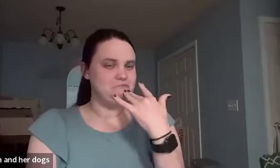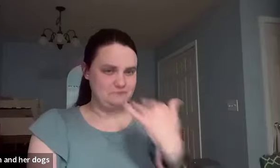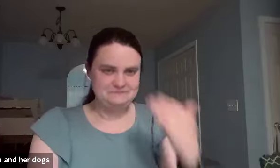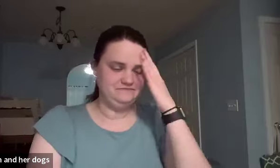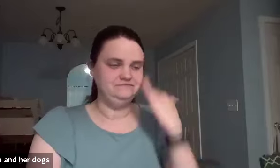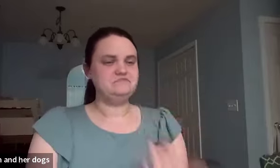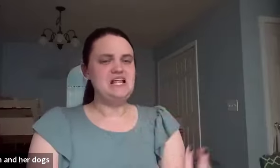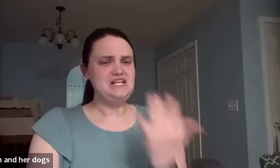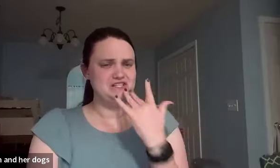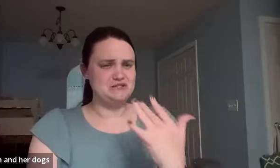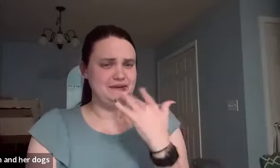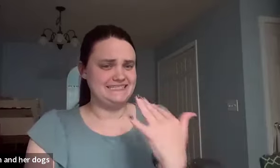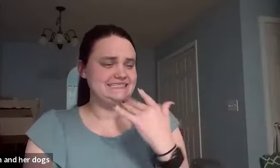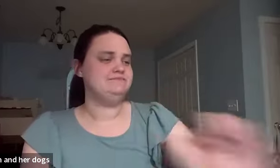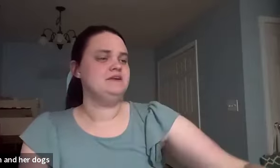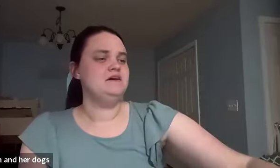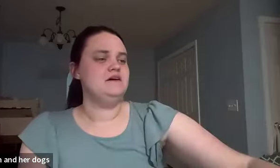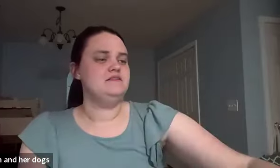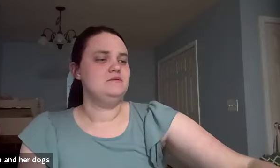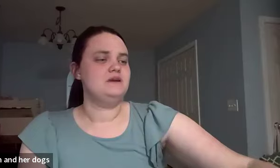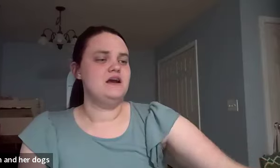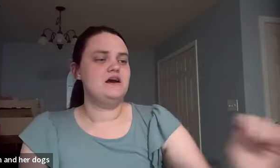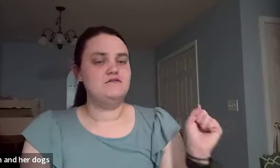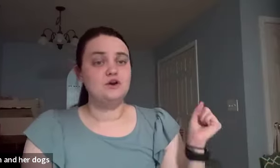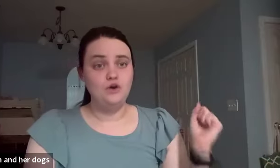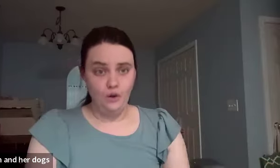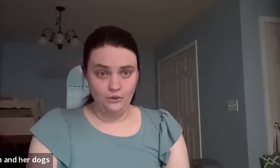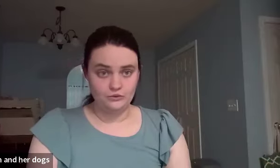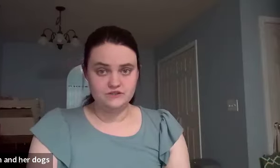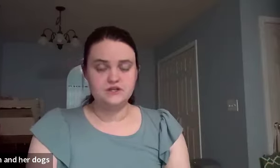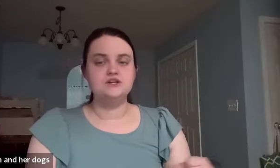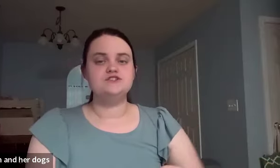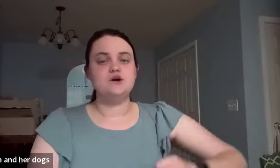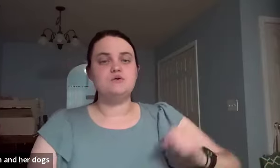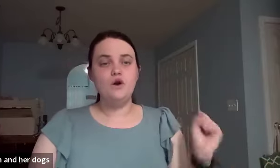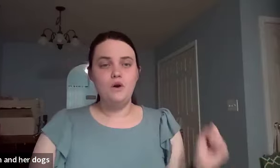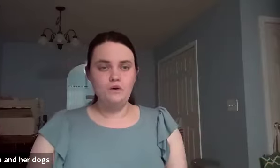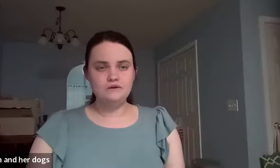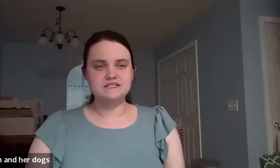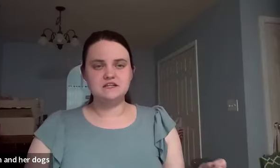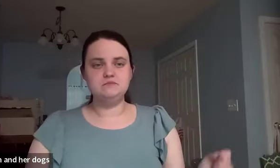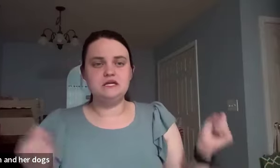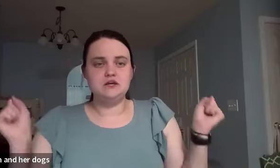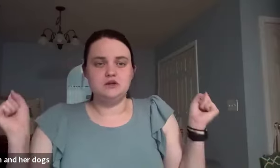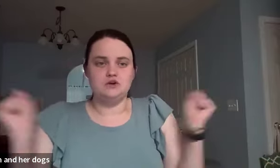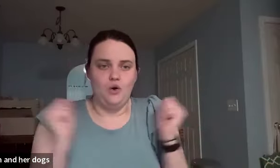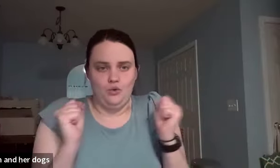Okay. So spicy. Then we have cold. So cold is going to be